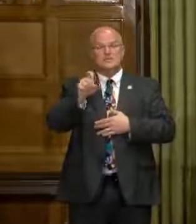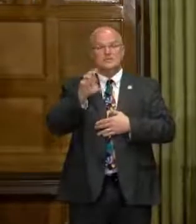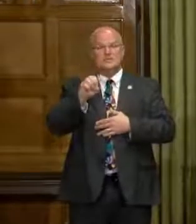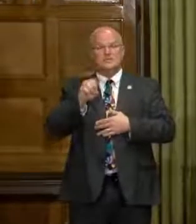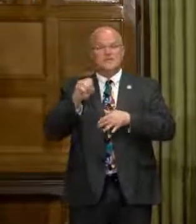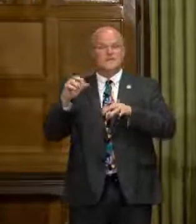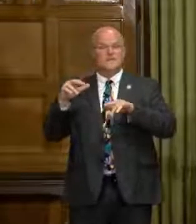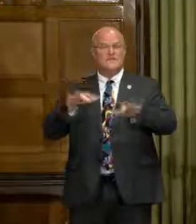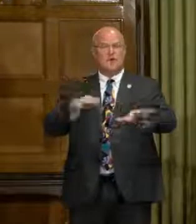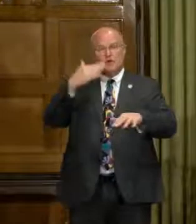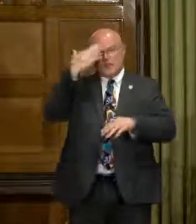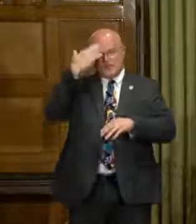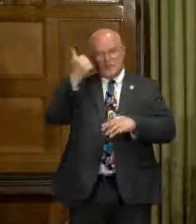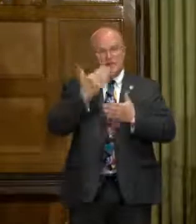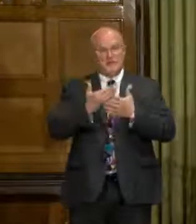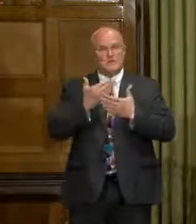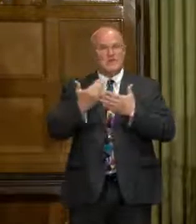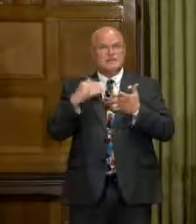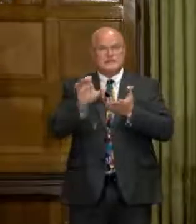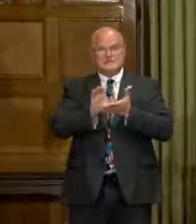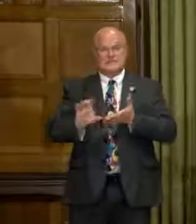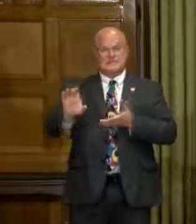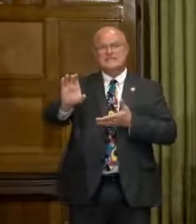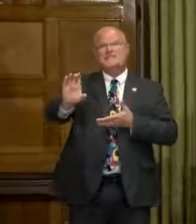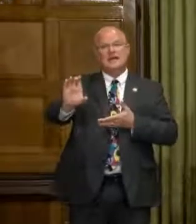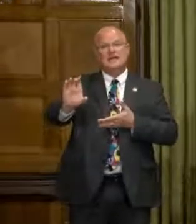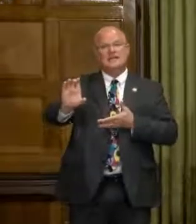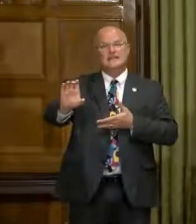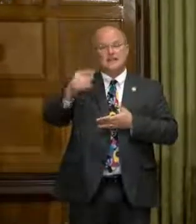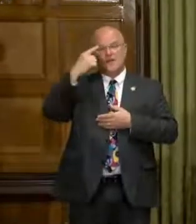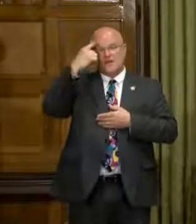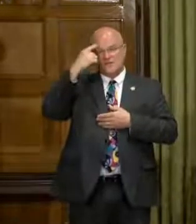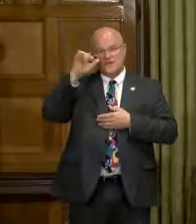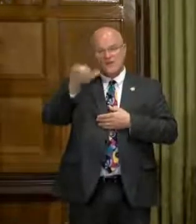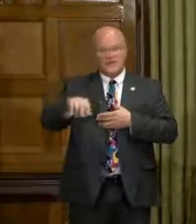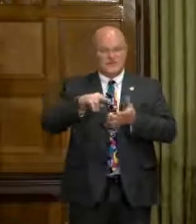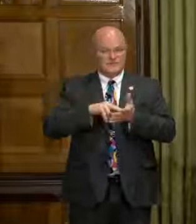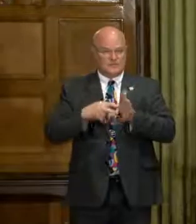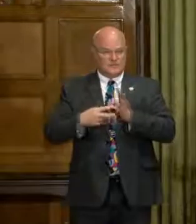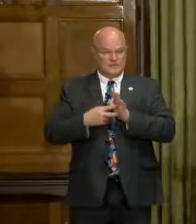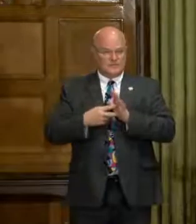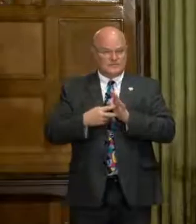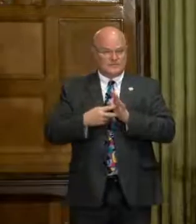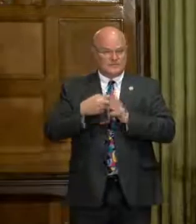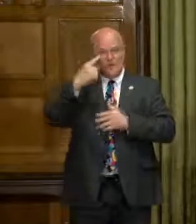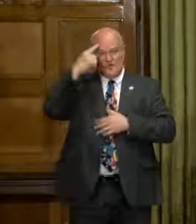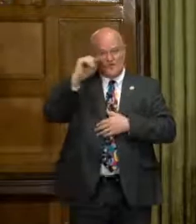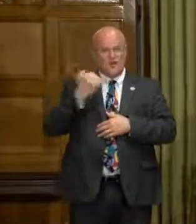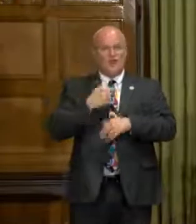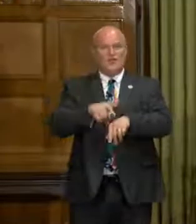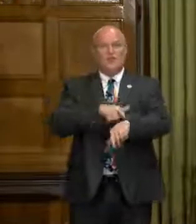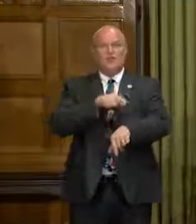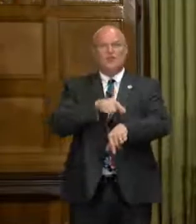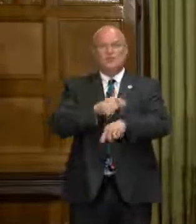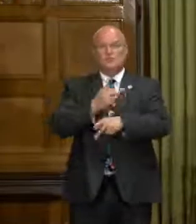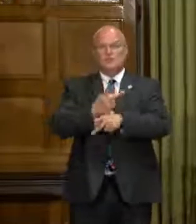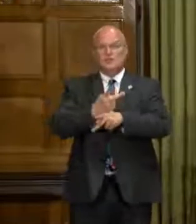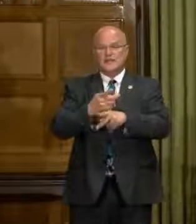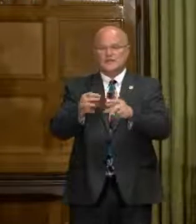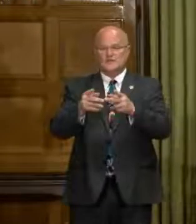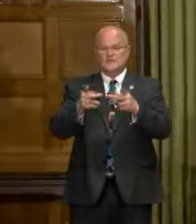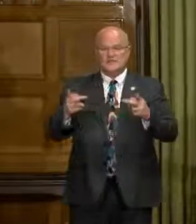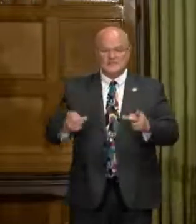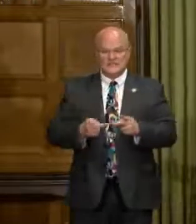be flowing because the money has been set aside for that purpose for our long-term care